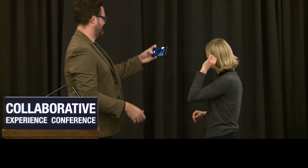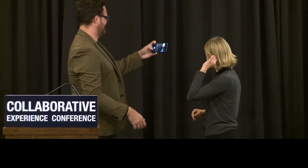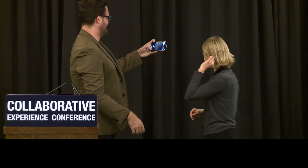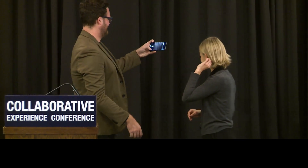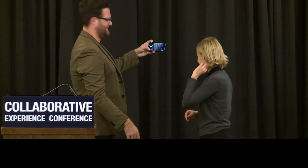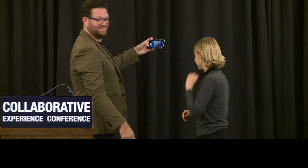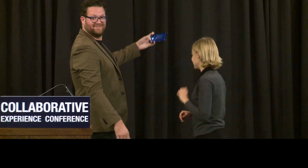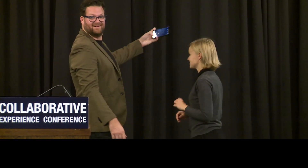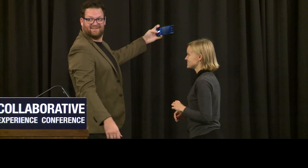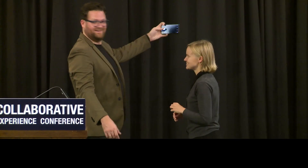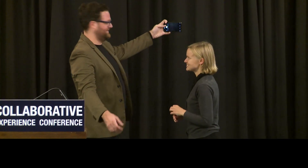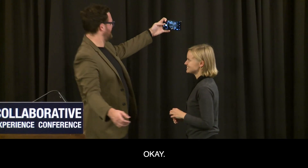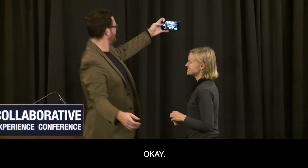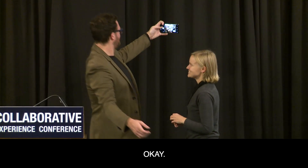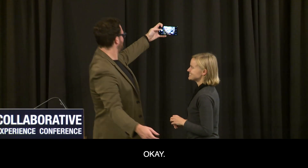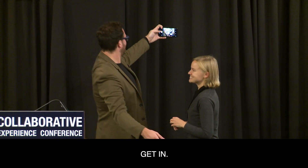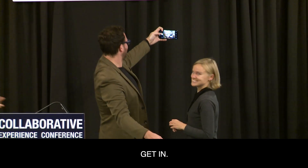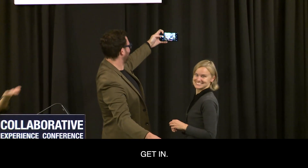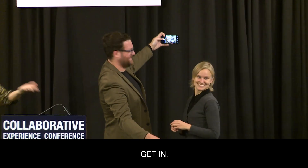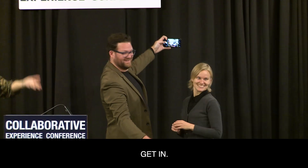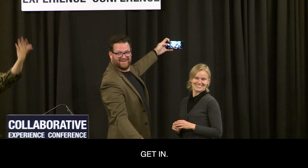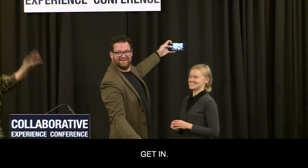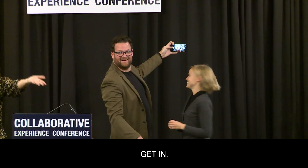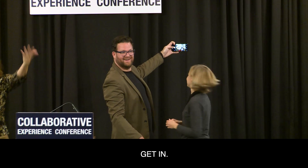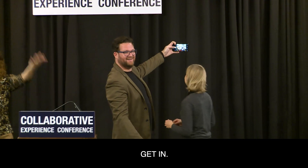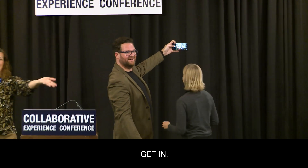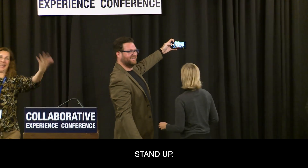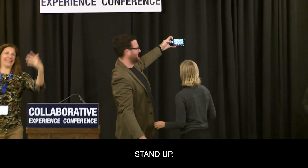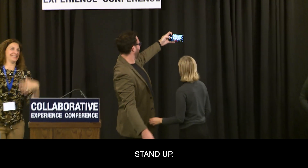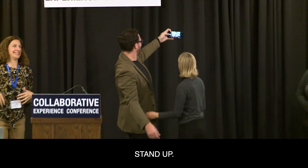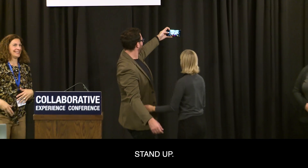Let's all be talking. Let's be interpreting. Okay, get in. Are we serious? Stand up.